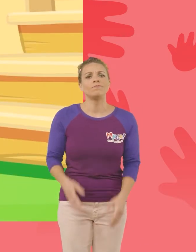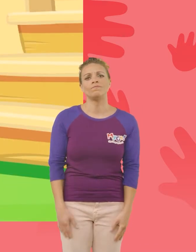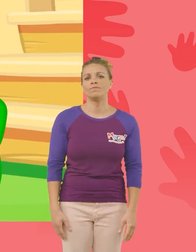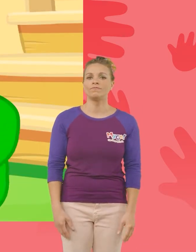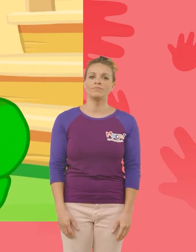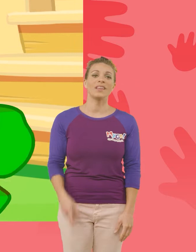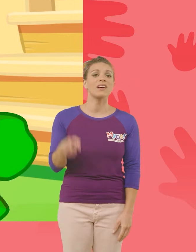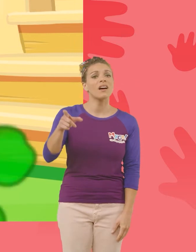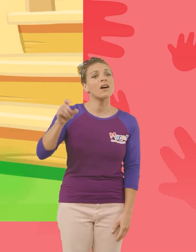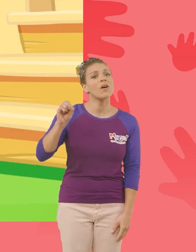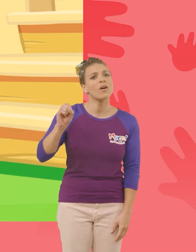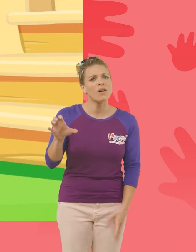It's Orful again!